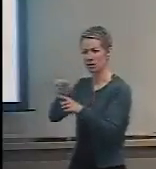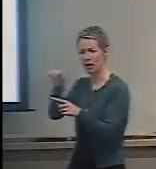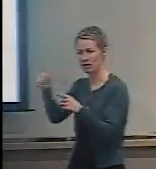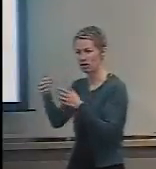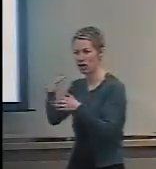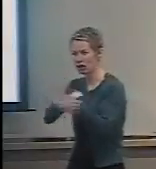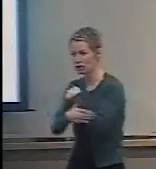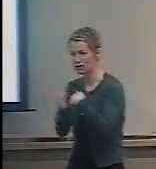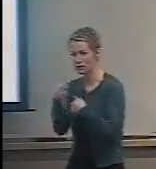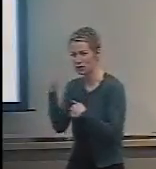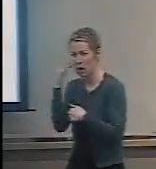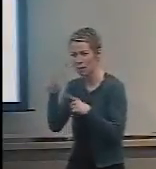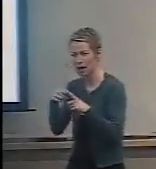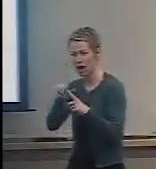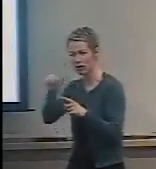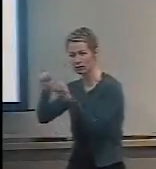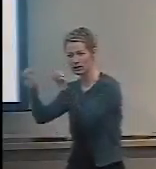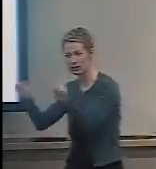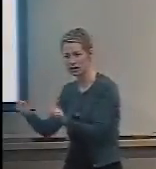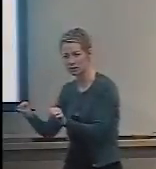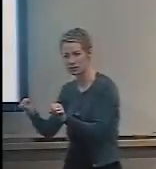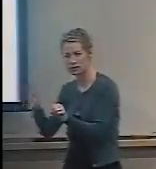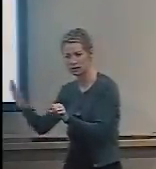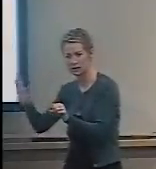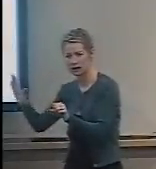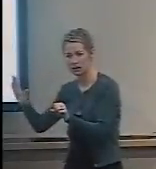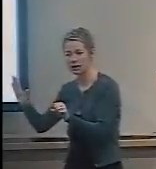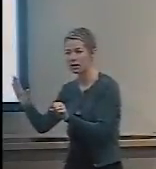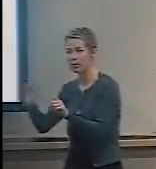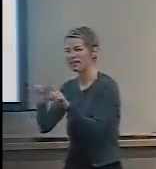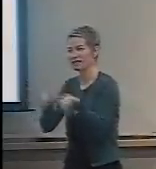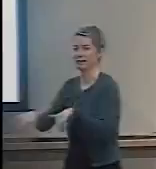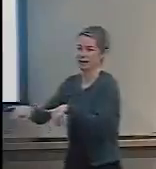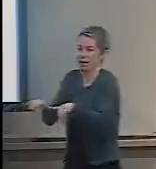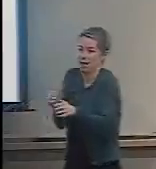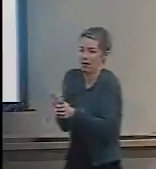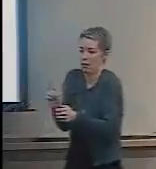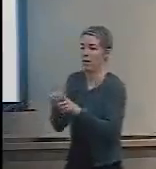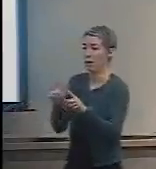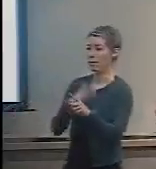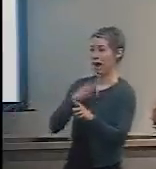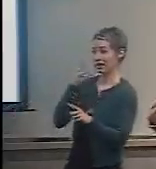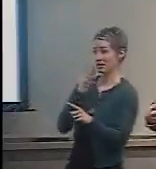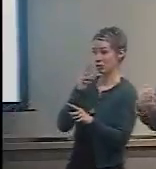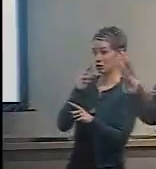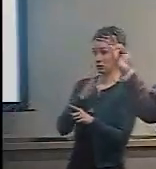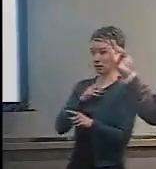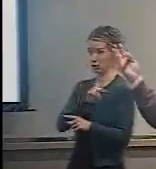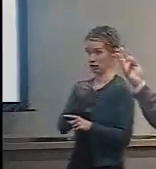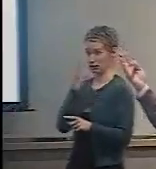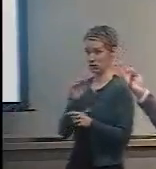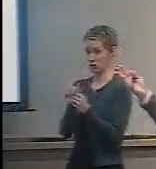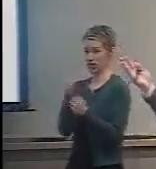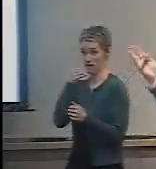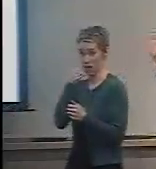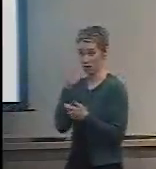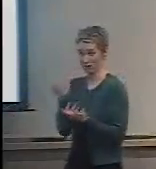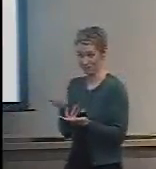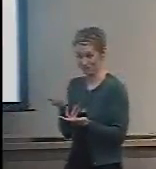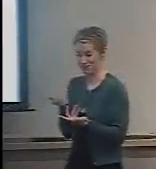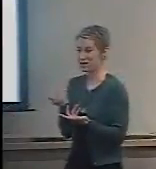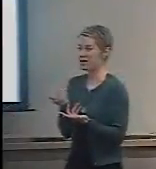about these systems in foreign countries. It's the same everywhere, but my experience, my personal experience with these phones is